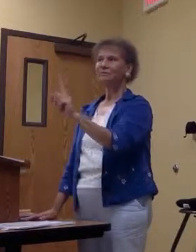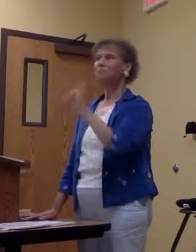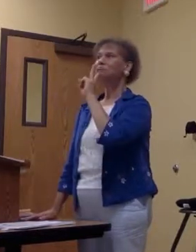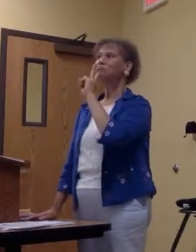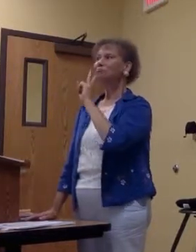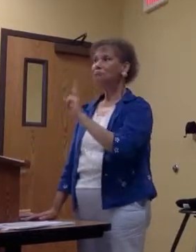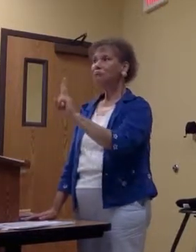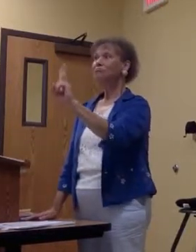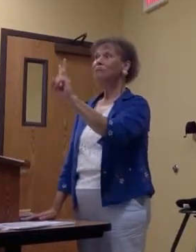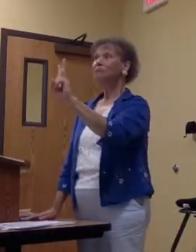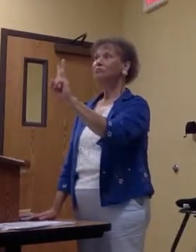2 years old.